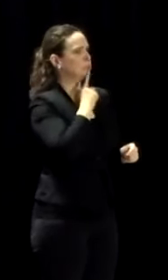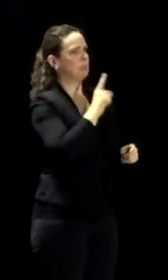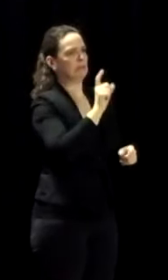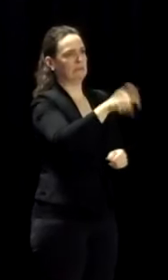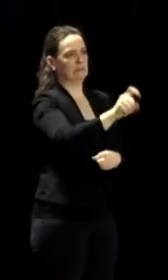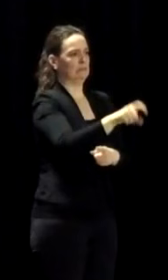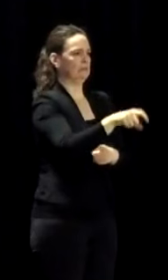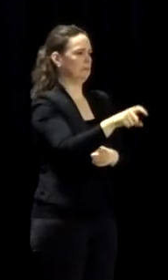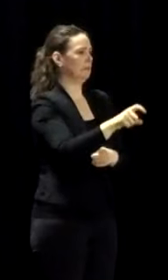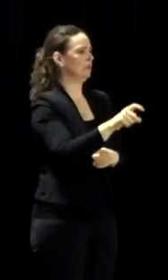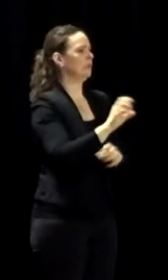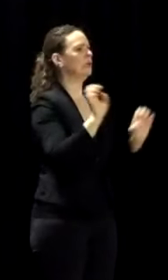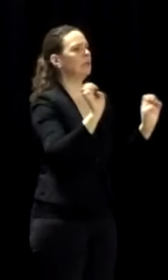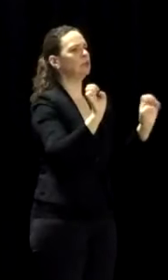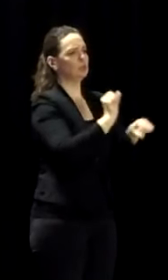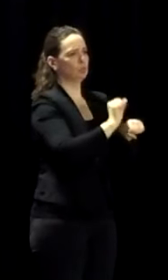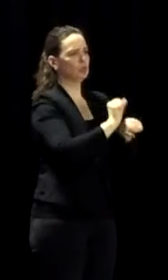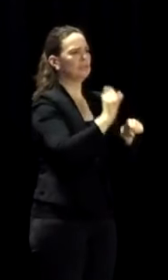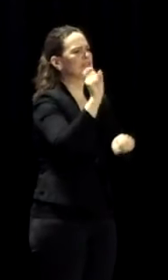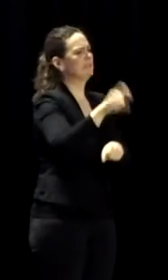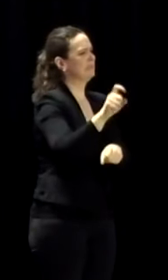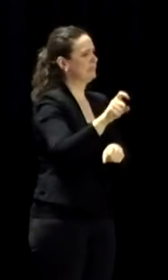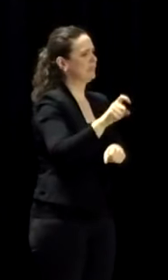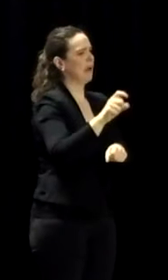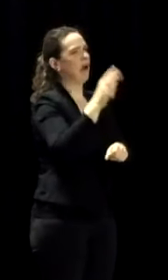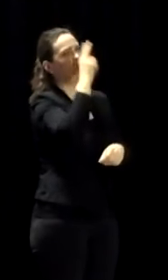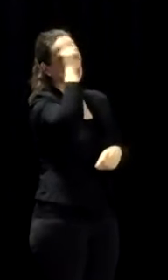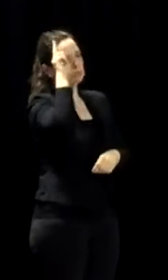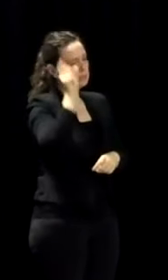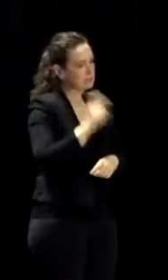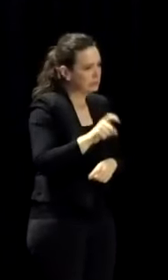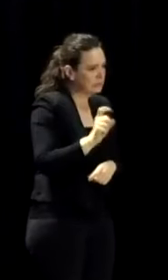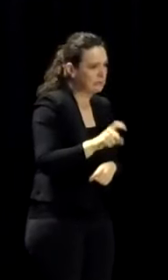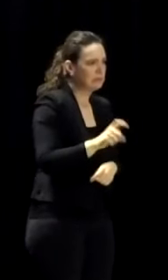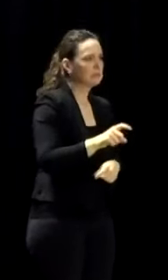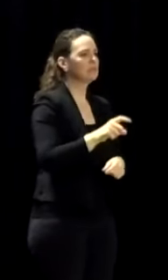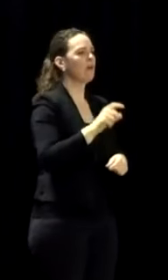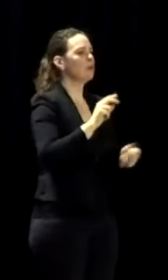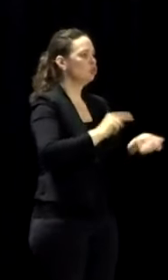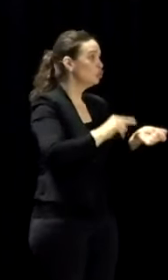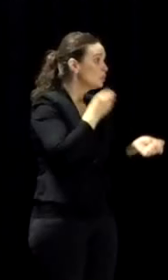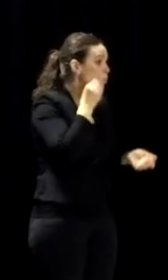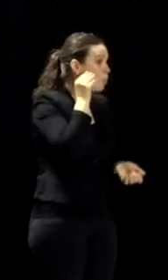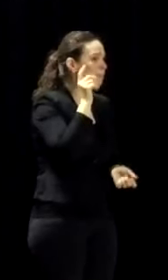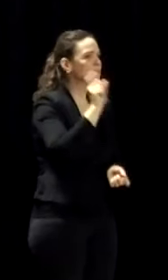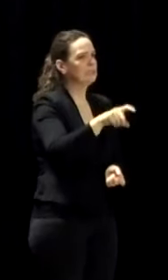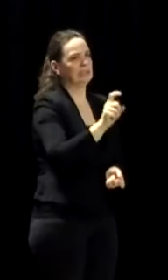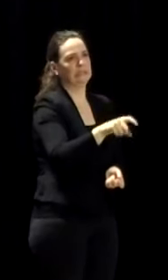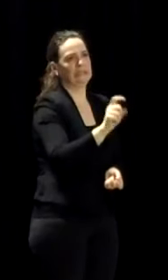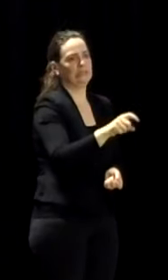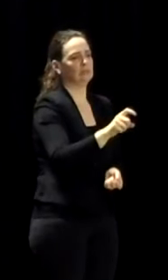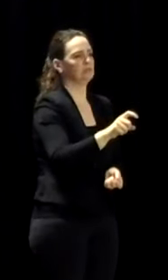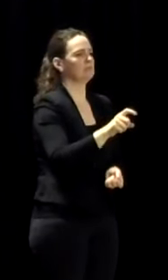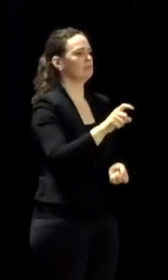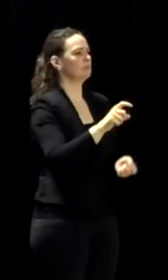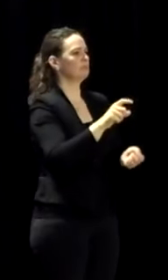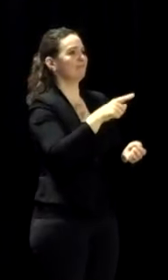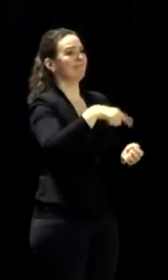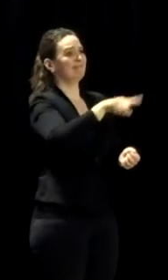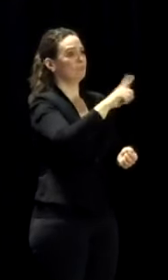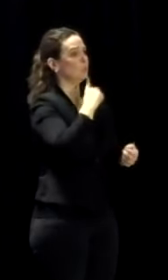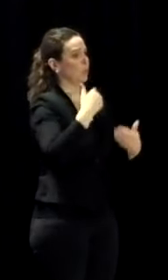emergency responders need these. Our hospitals need them. Our nursing homes need them. And right now, there's a lot of competition for them. So if you have